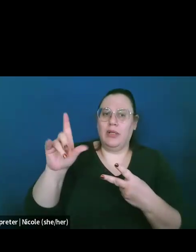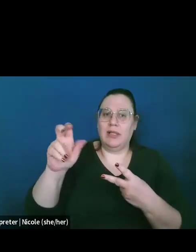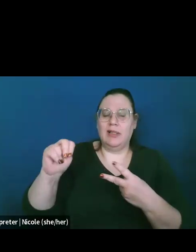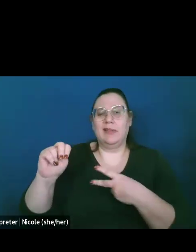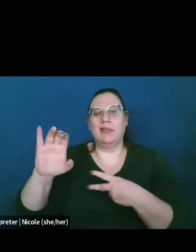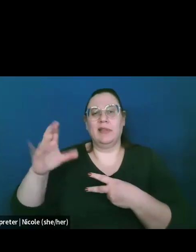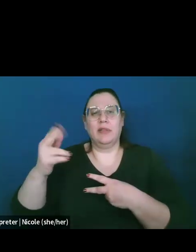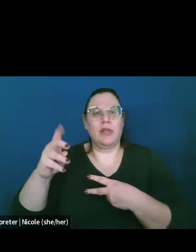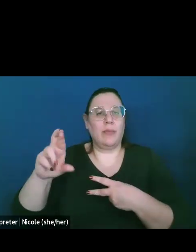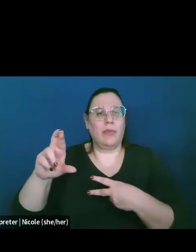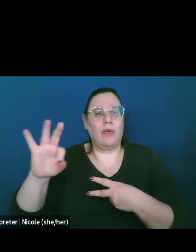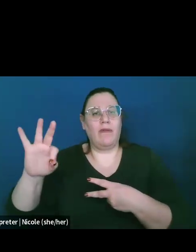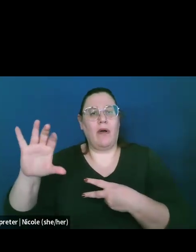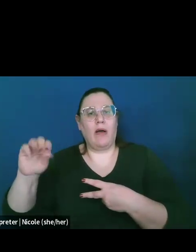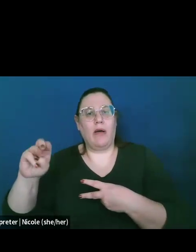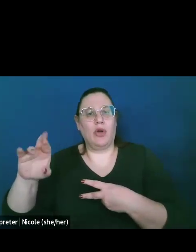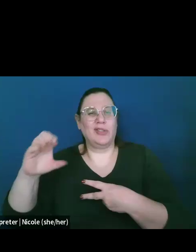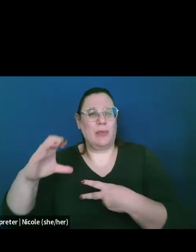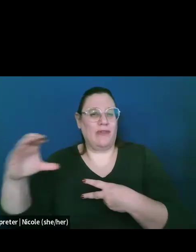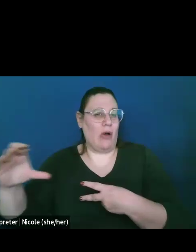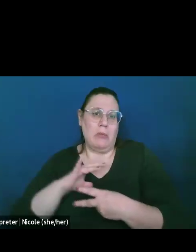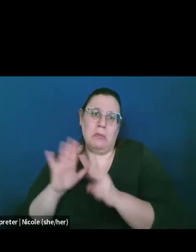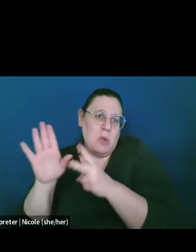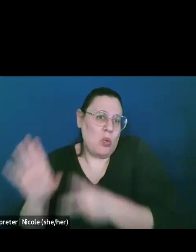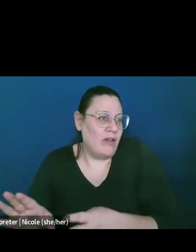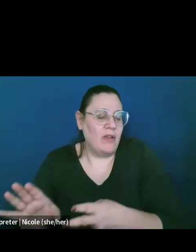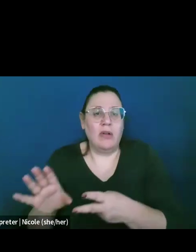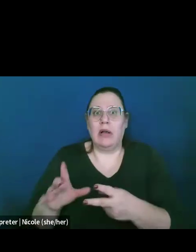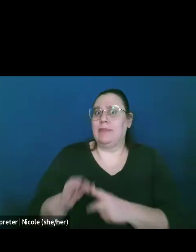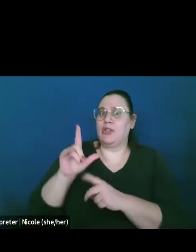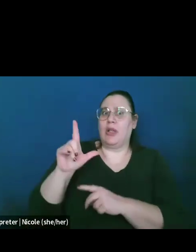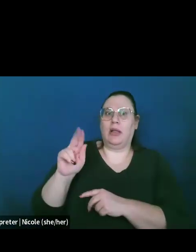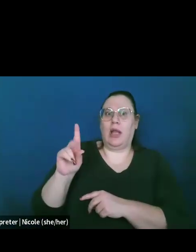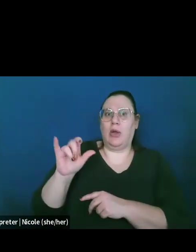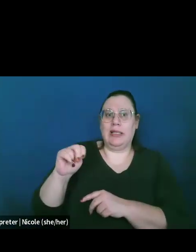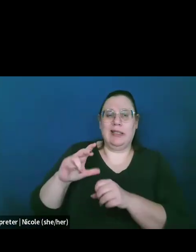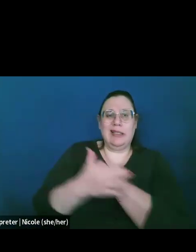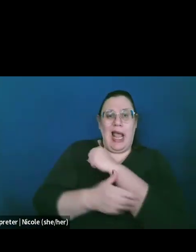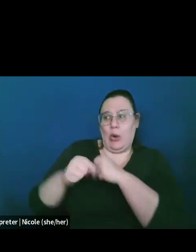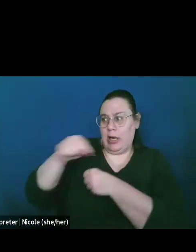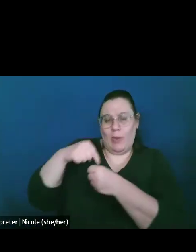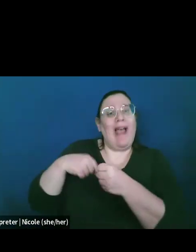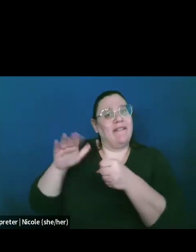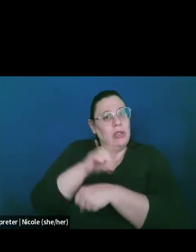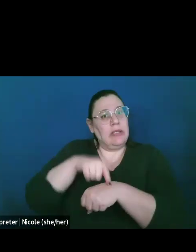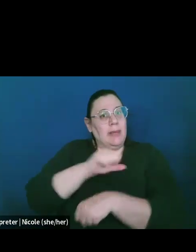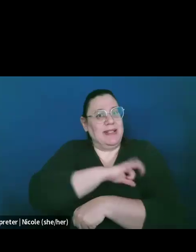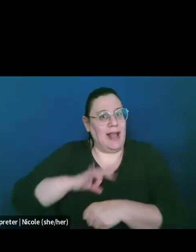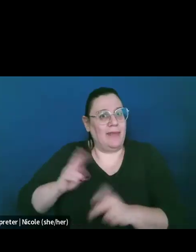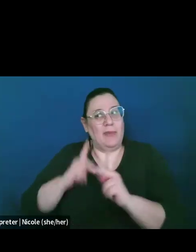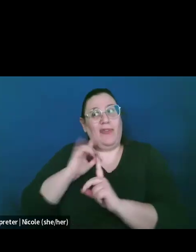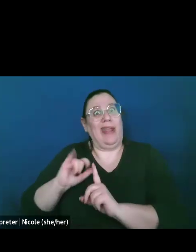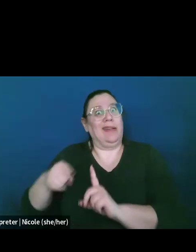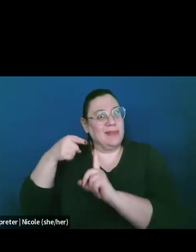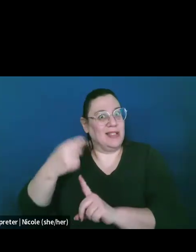really looking at what resources are available. And especially with Loudoun County, there are full-time staffers for these specific reasons. So